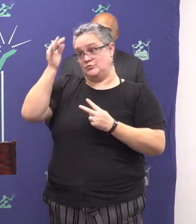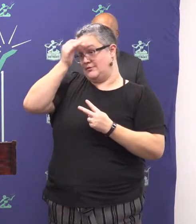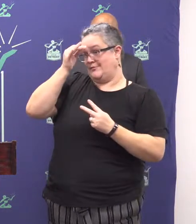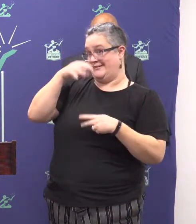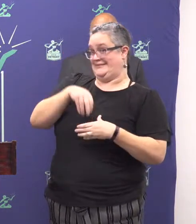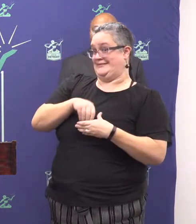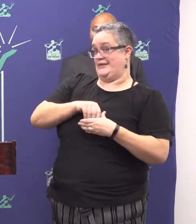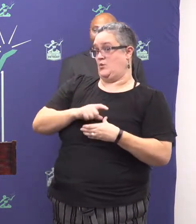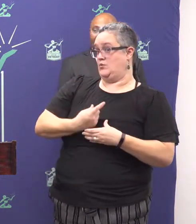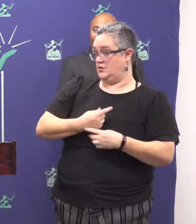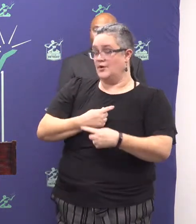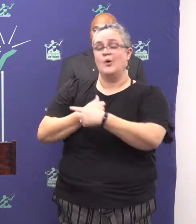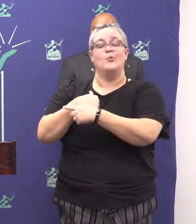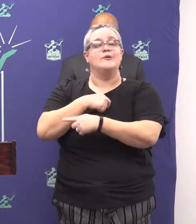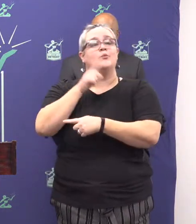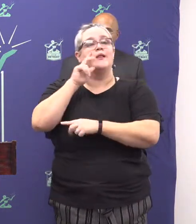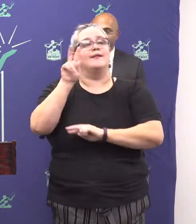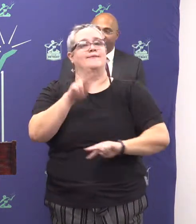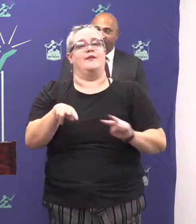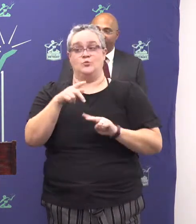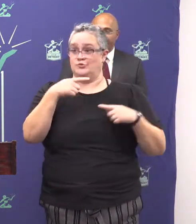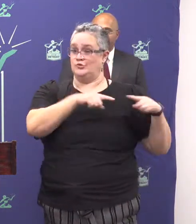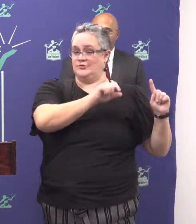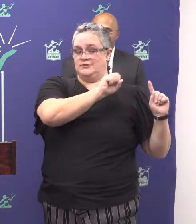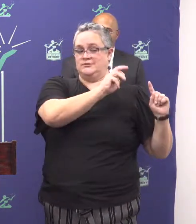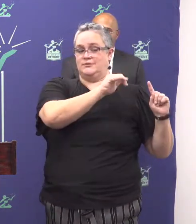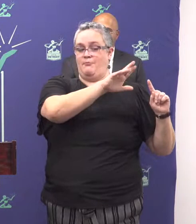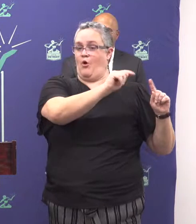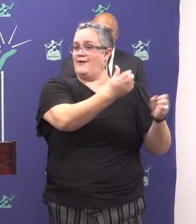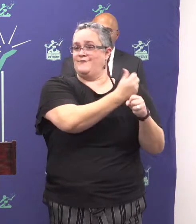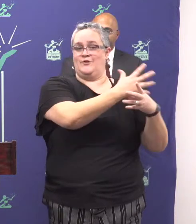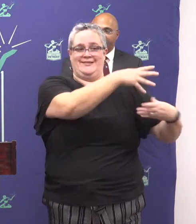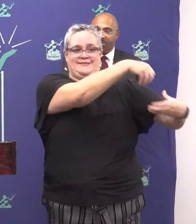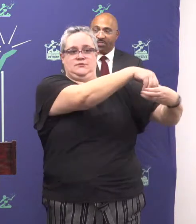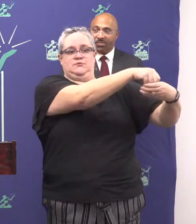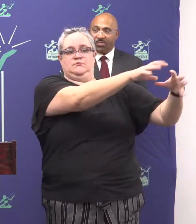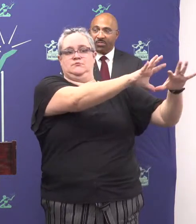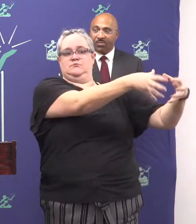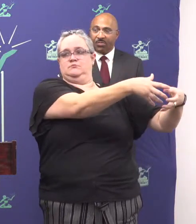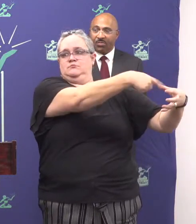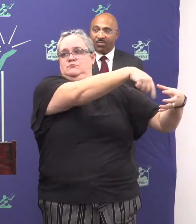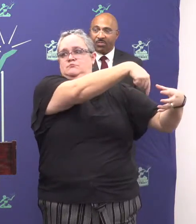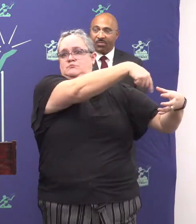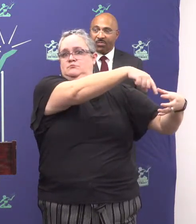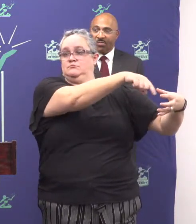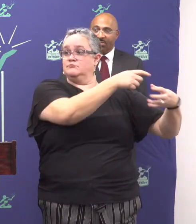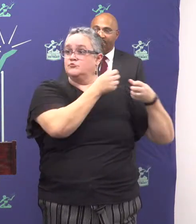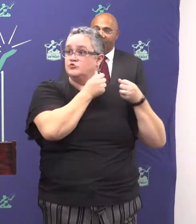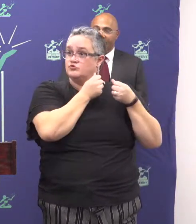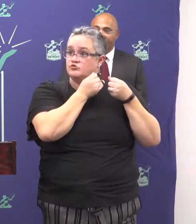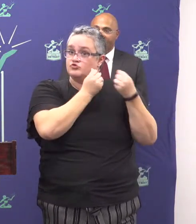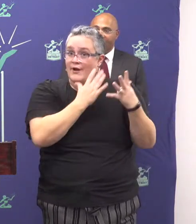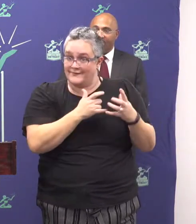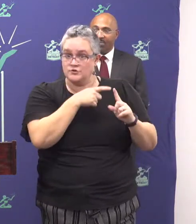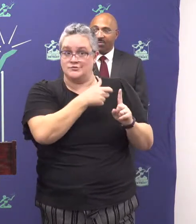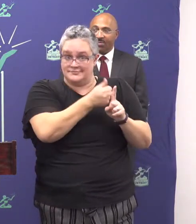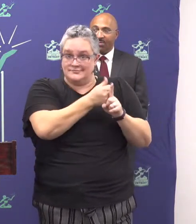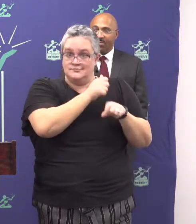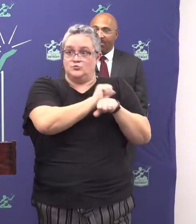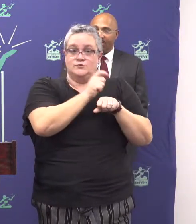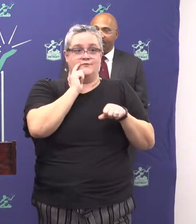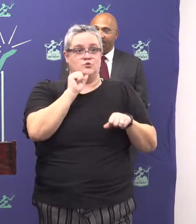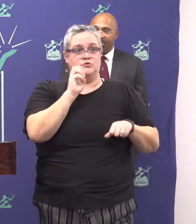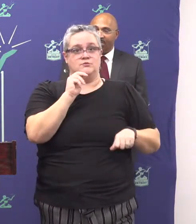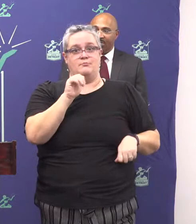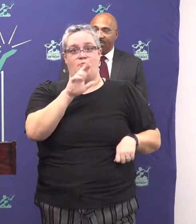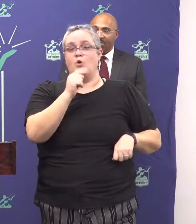We're going to evaluate that. As I said, when I was at SMART, we ran the whole thing in-house. Our drivers of our buses were SMART employees.